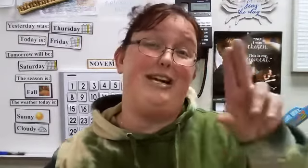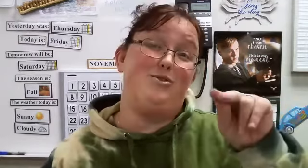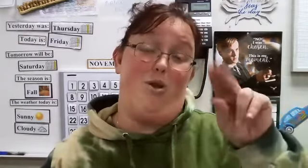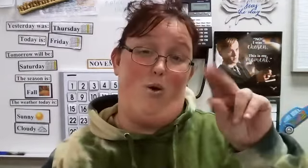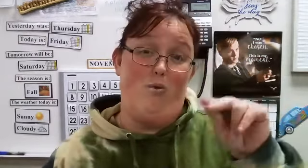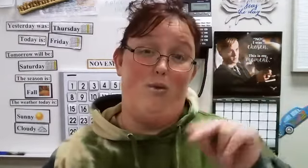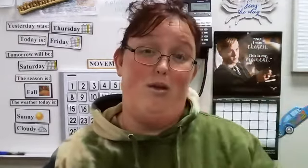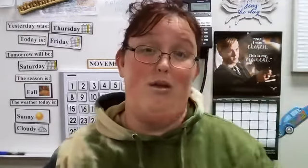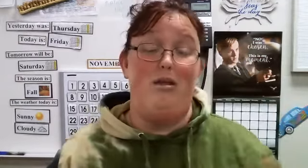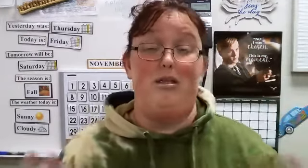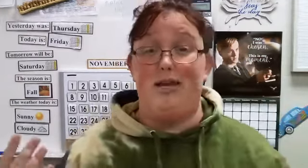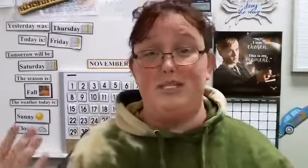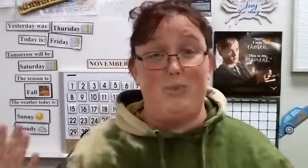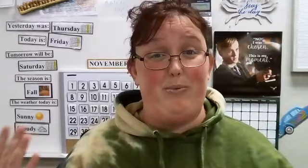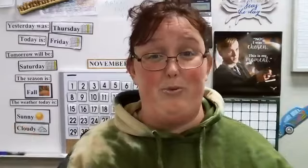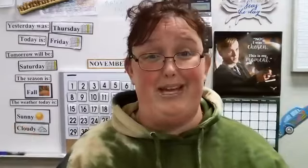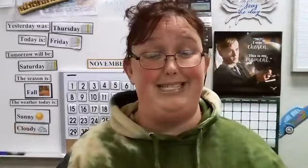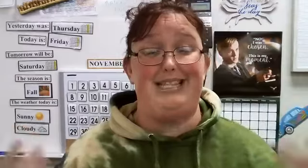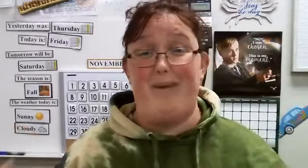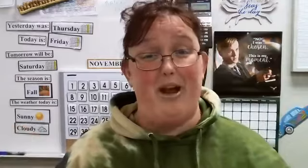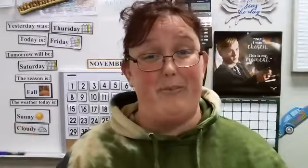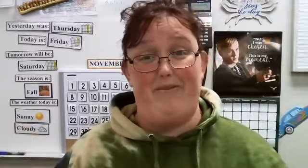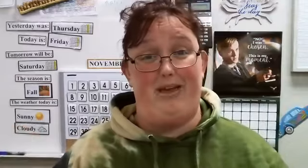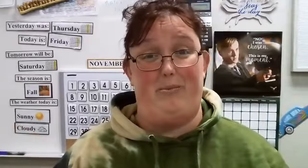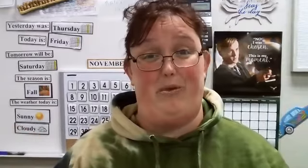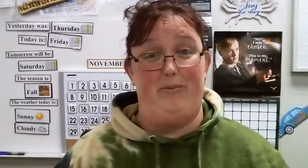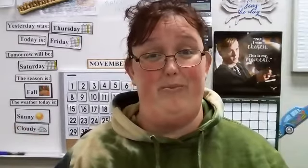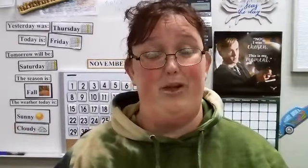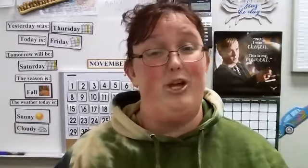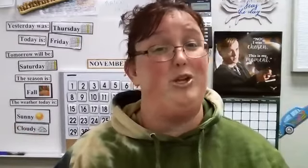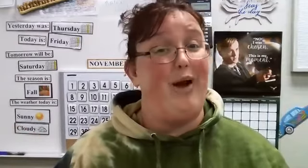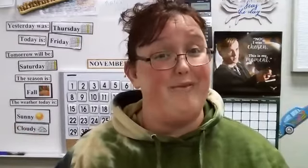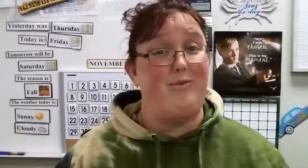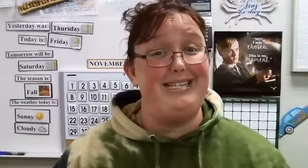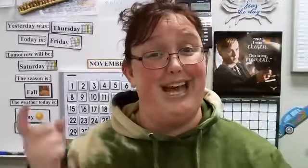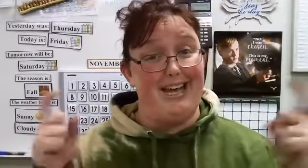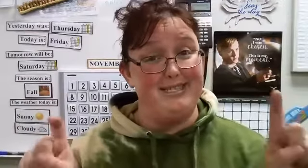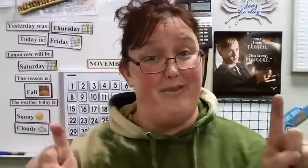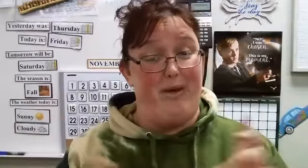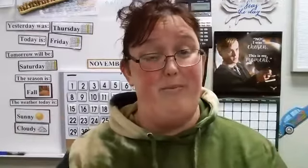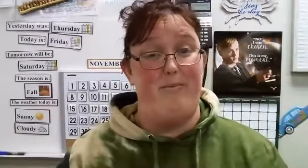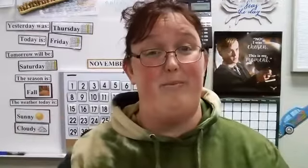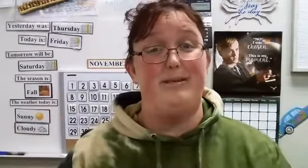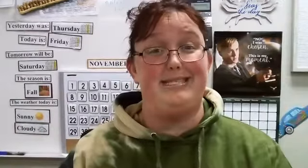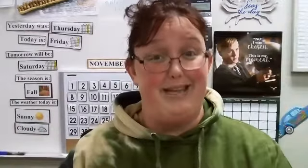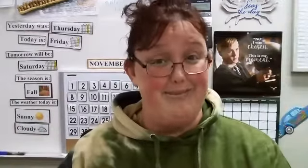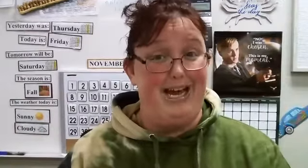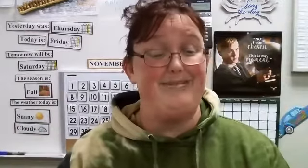is no. Things, people, places, they may not be available. You have the right to ask for them, but sometimes